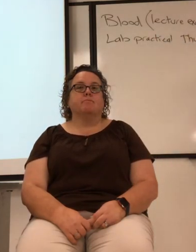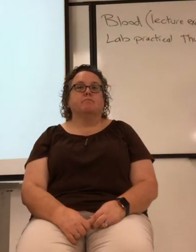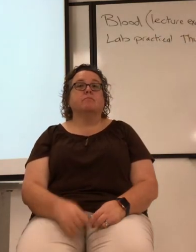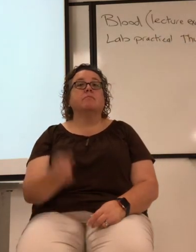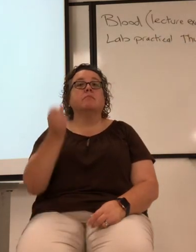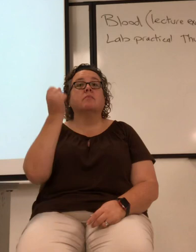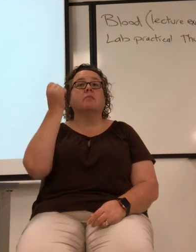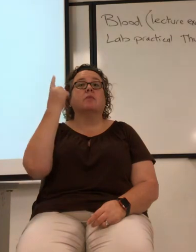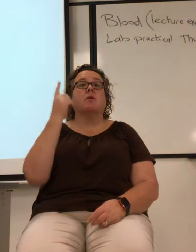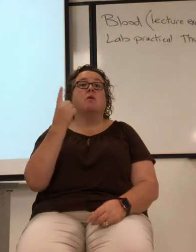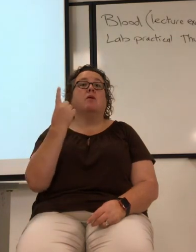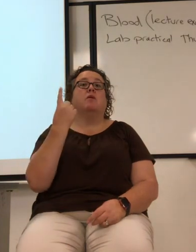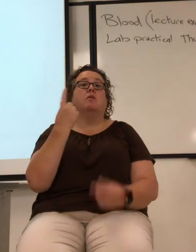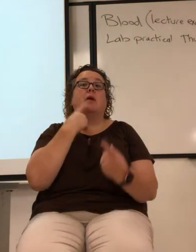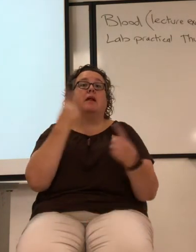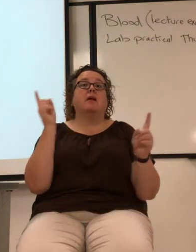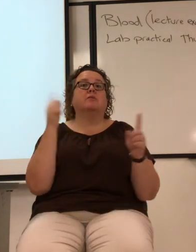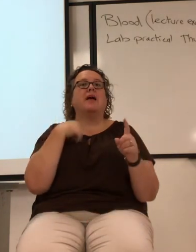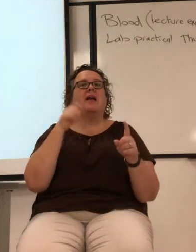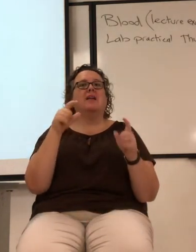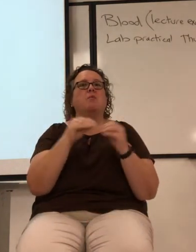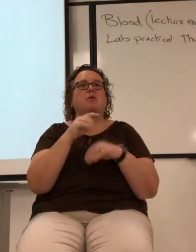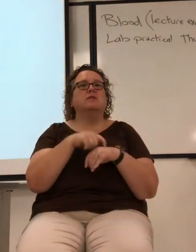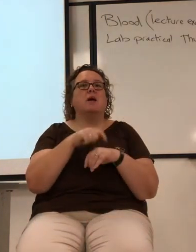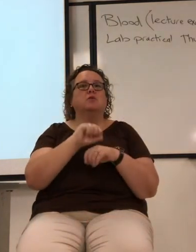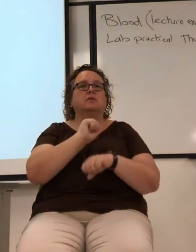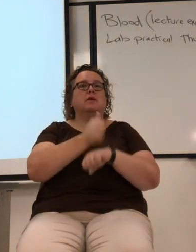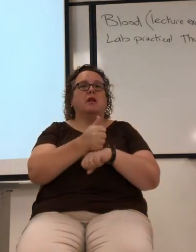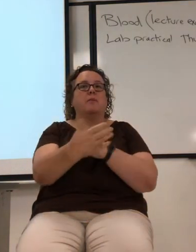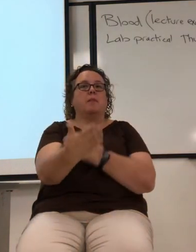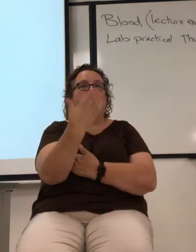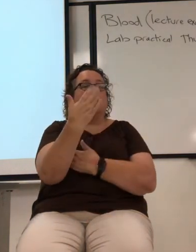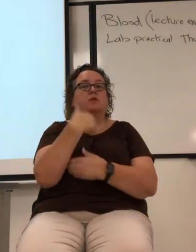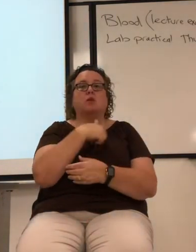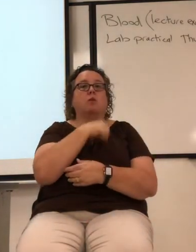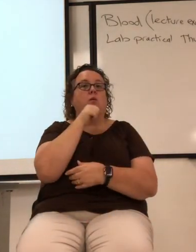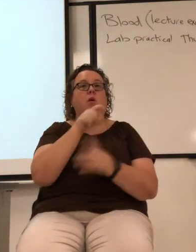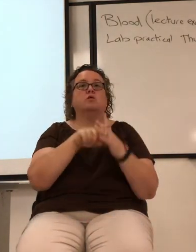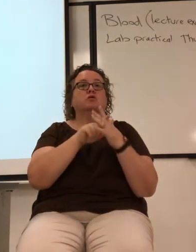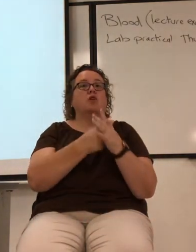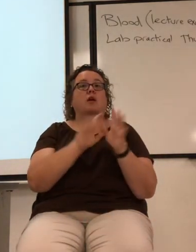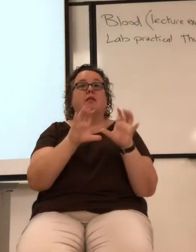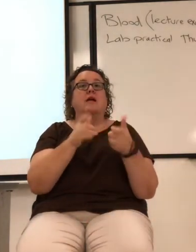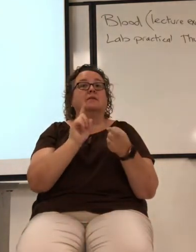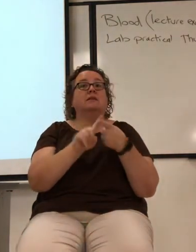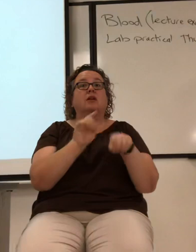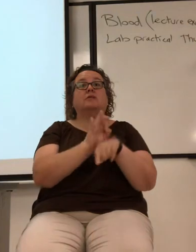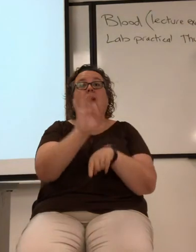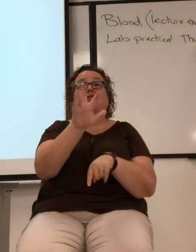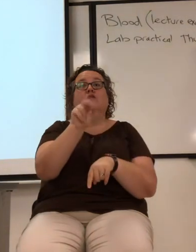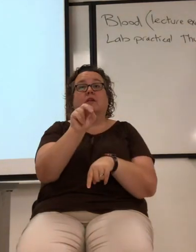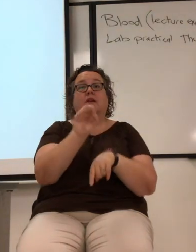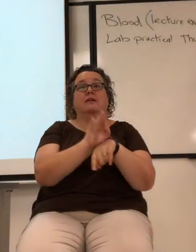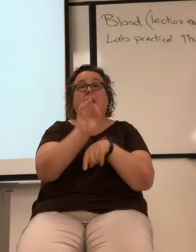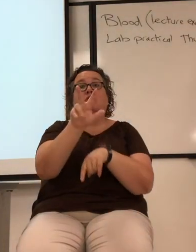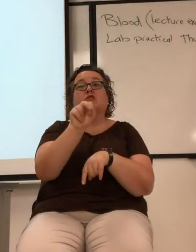One announcement is I need more time to set it up in the morning, so we won't start until 9:30, so you can sleep in a little